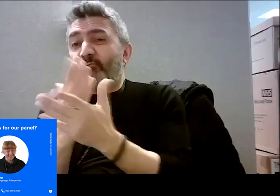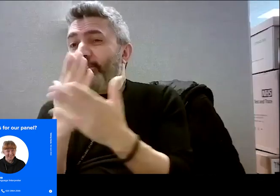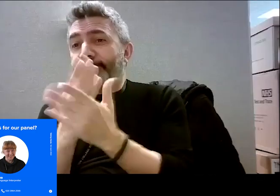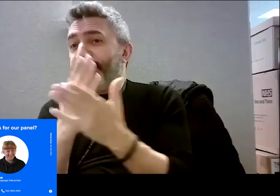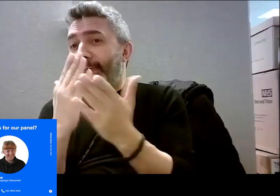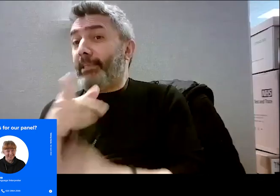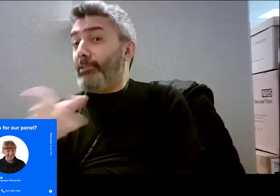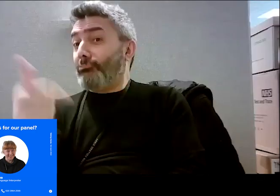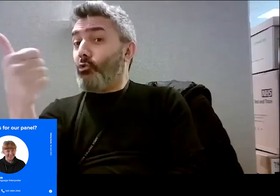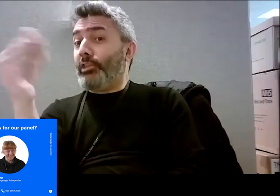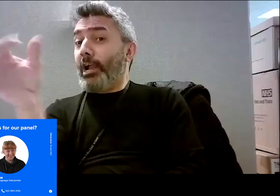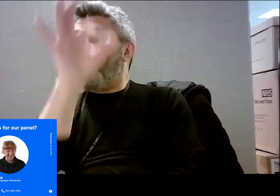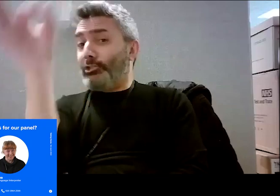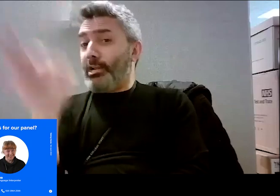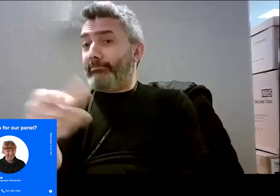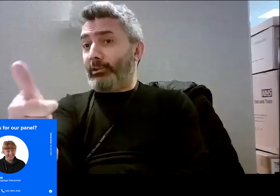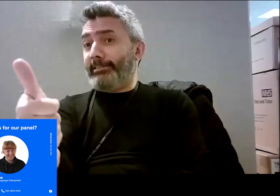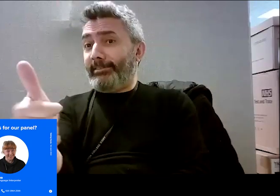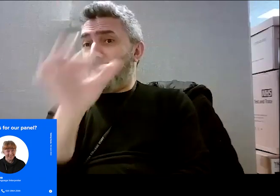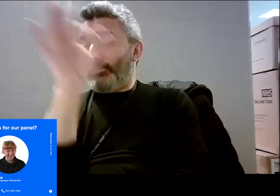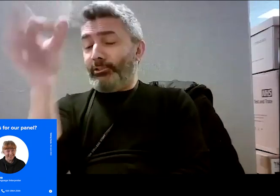Not really. That's a good question though.